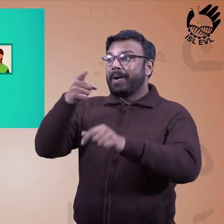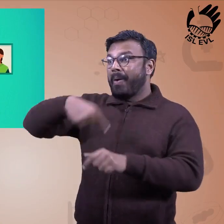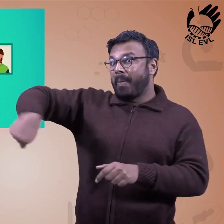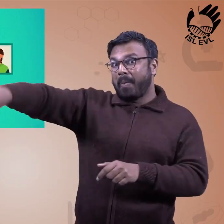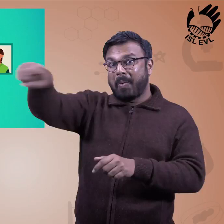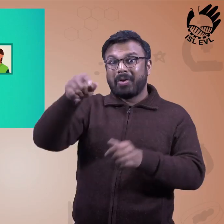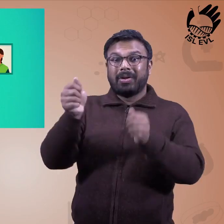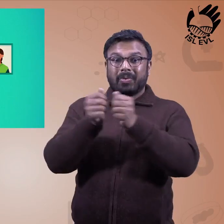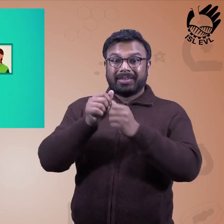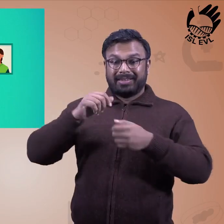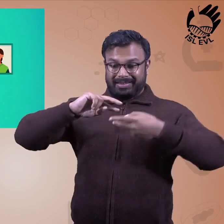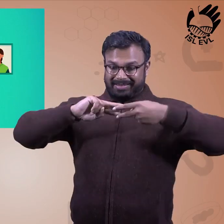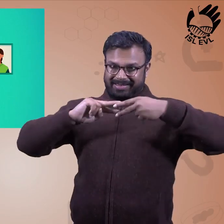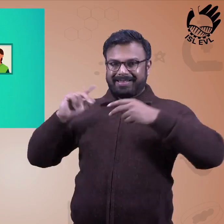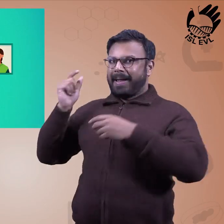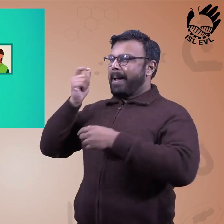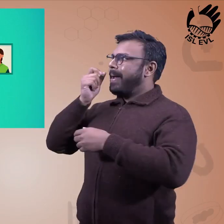disease.